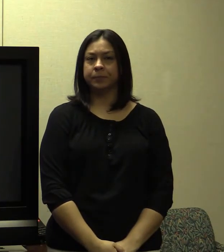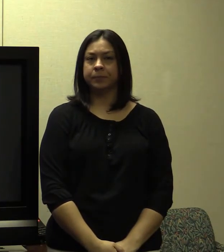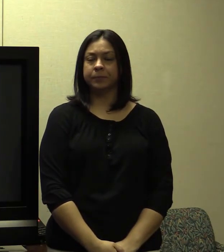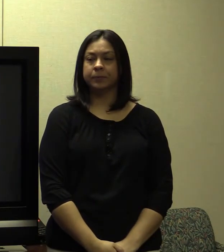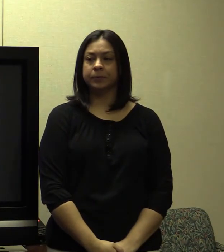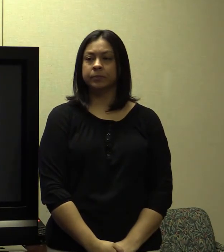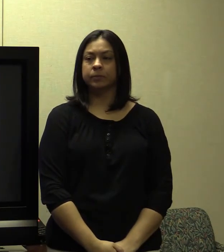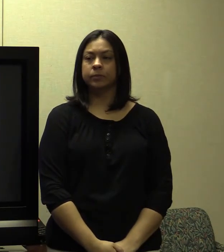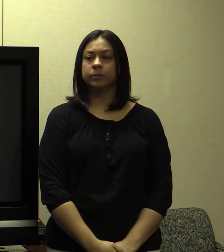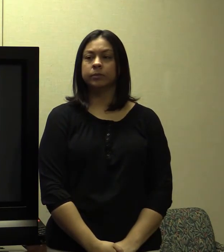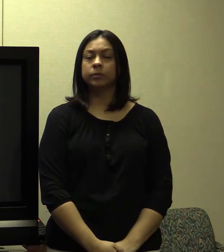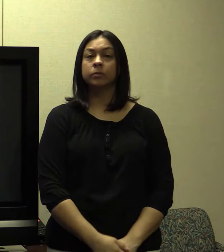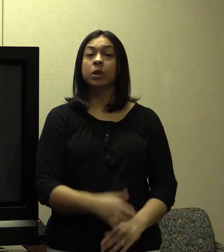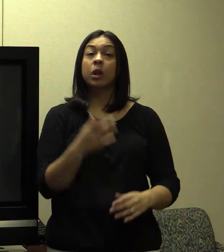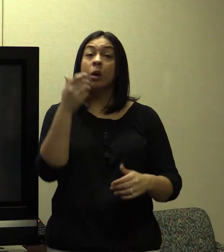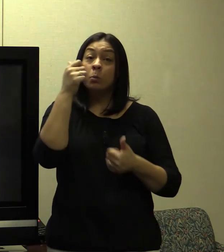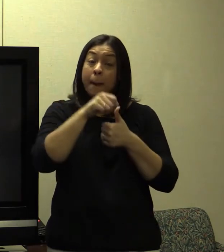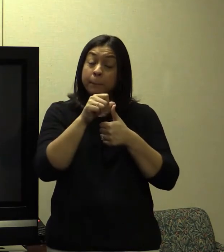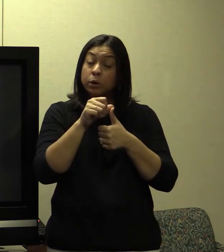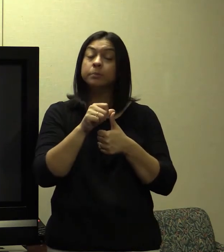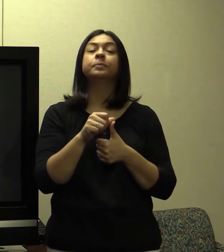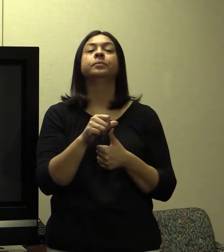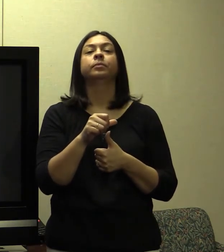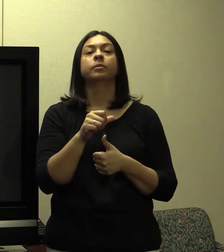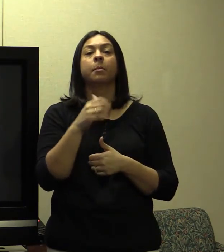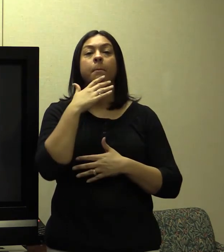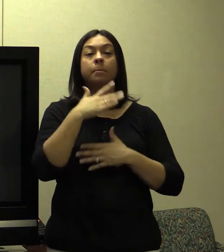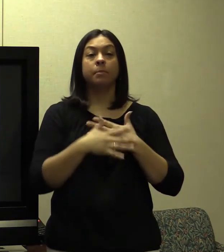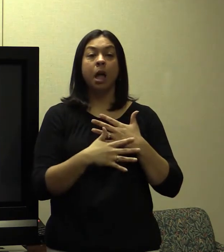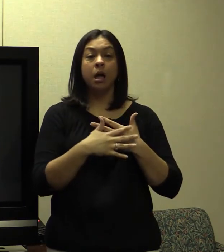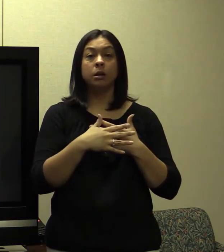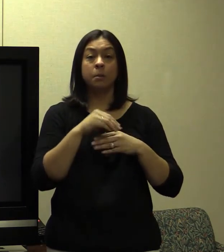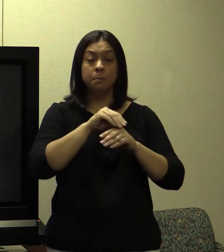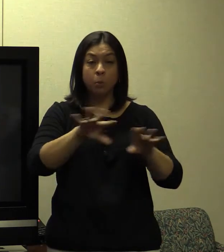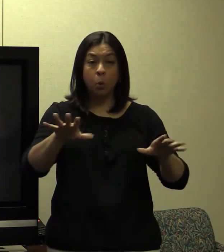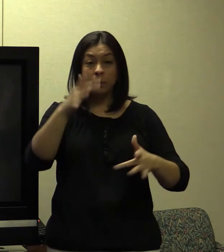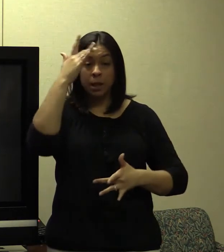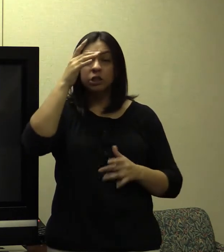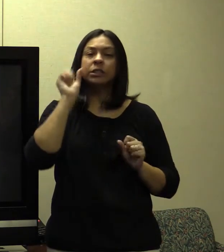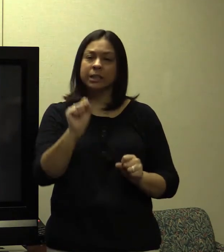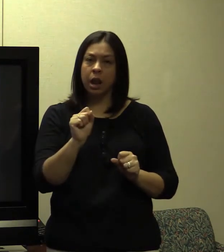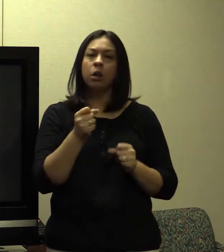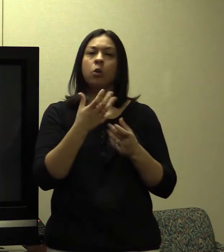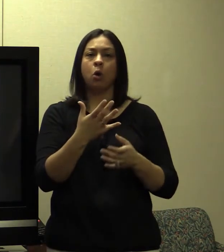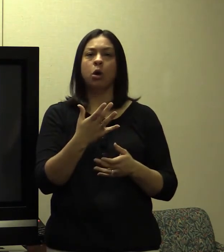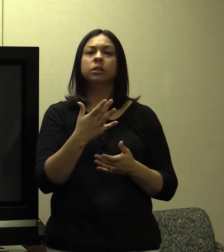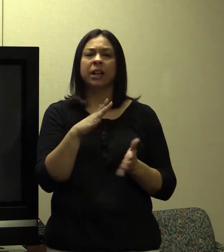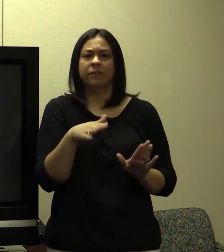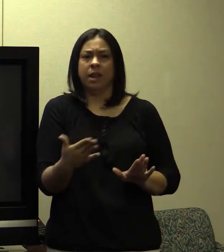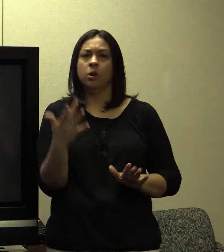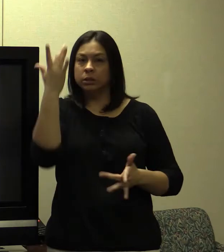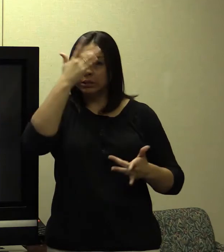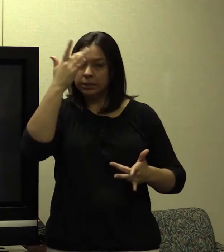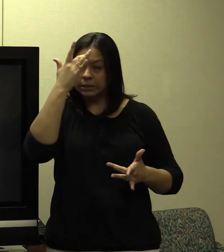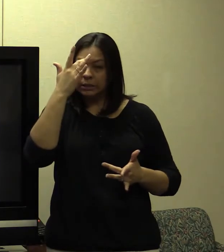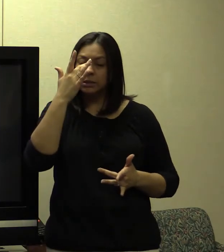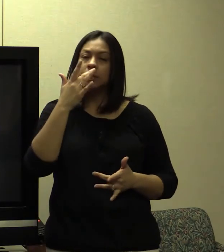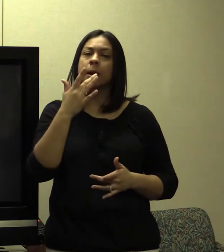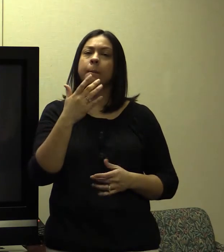So, key points to remember: bloodborne pathogens can cause fatal diseases. Be aware, take universal